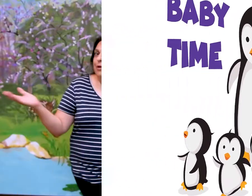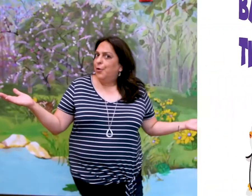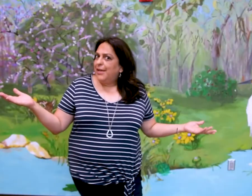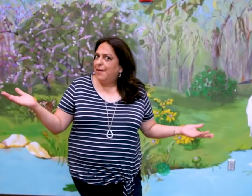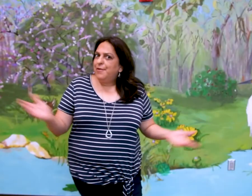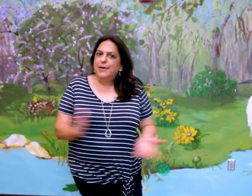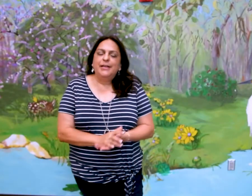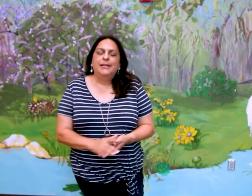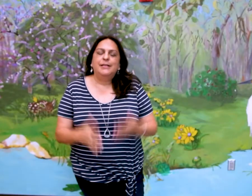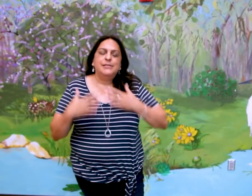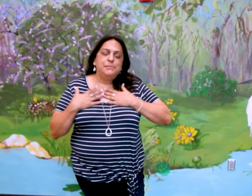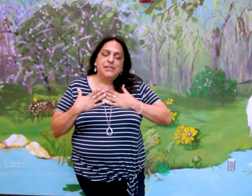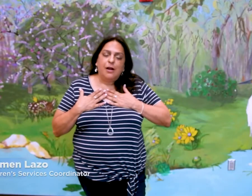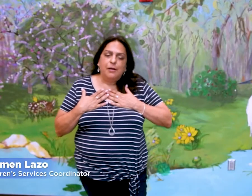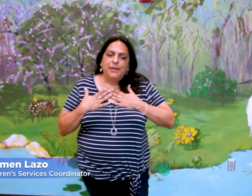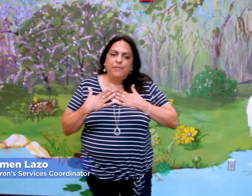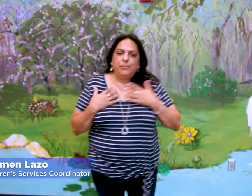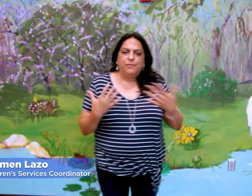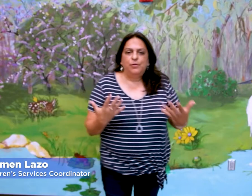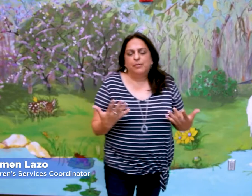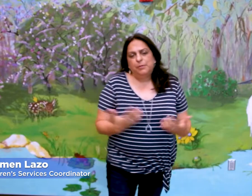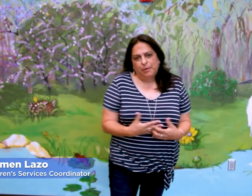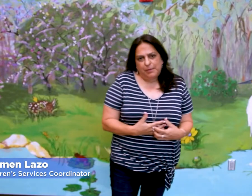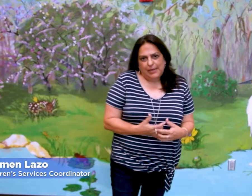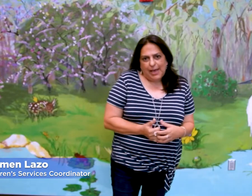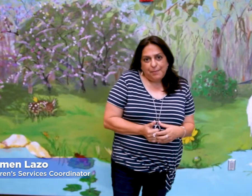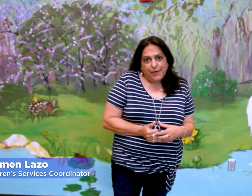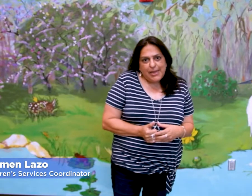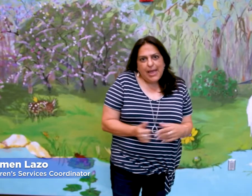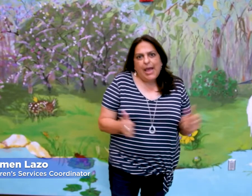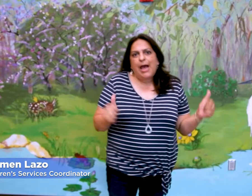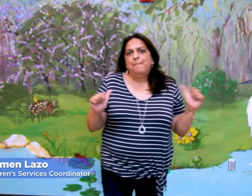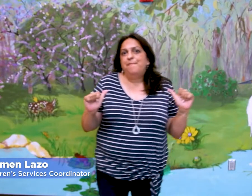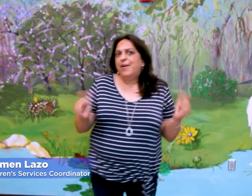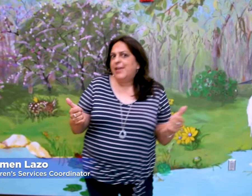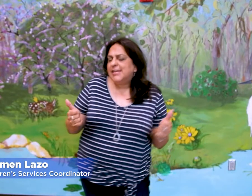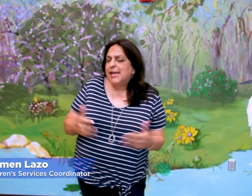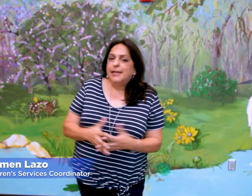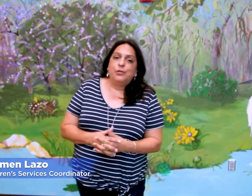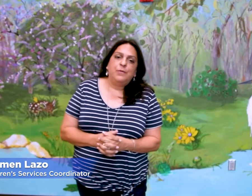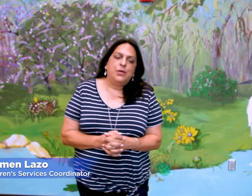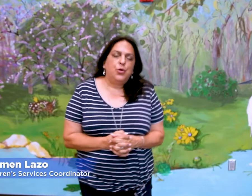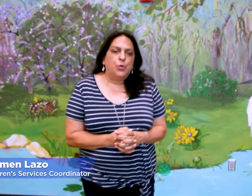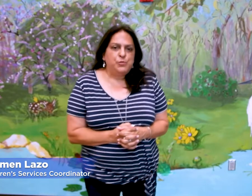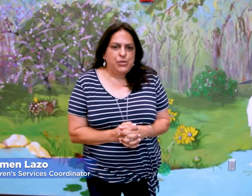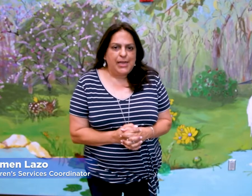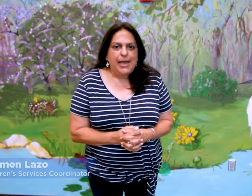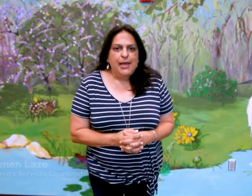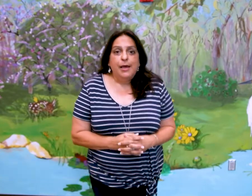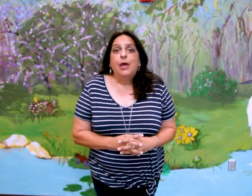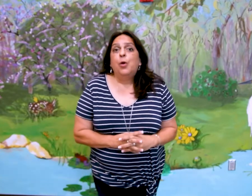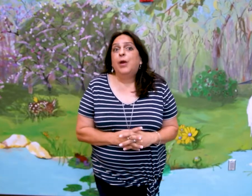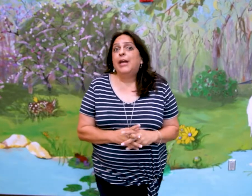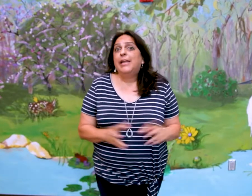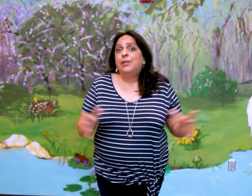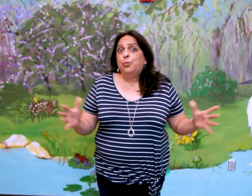Good morning, everyone. This is Miss Carmen from the Pflugerville Public Library. I'm very excited to be in your homes today. We're gonna do